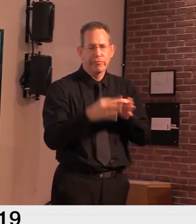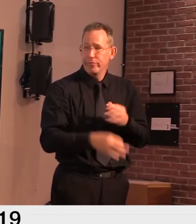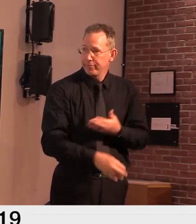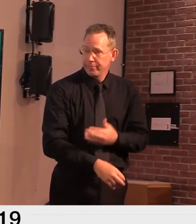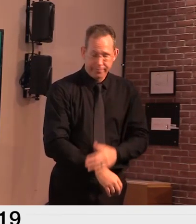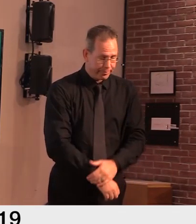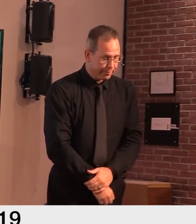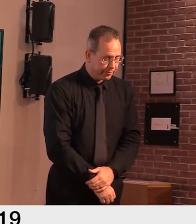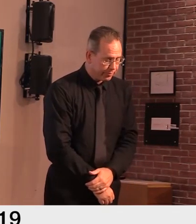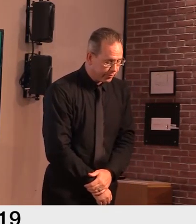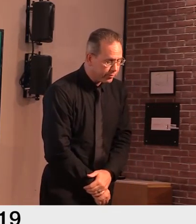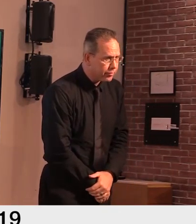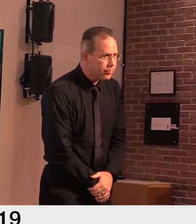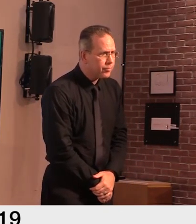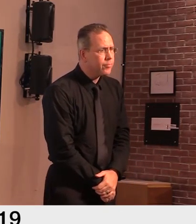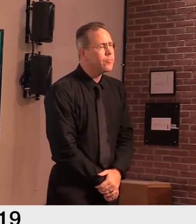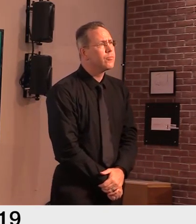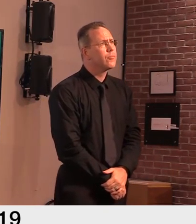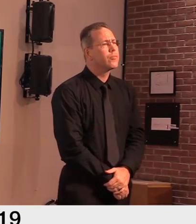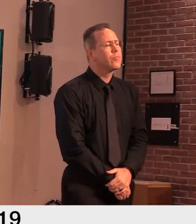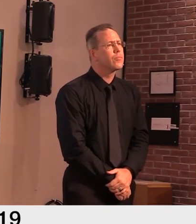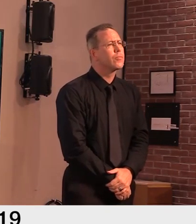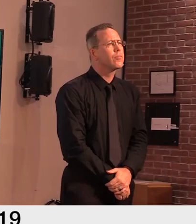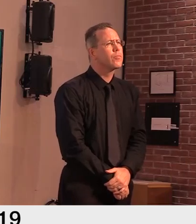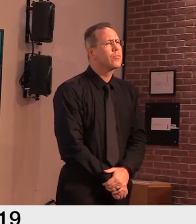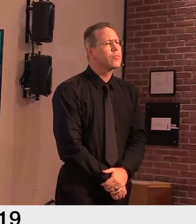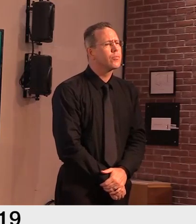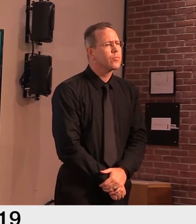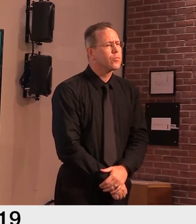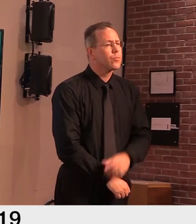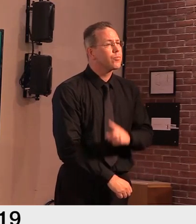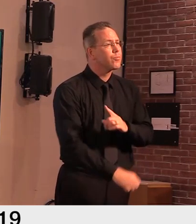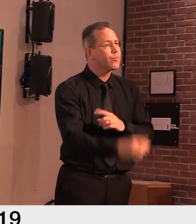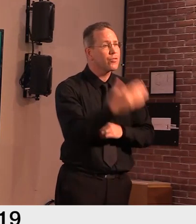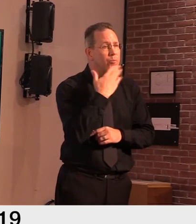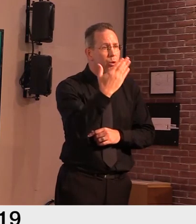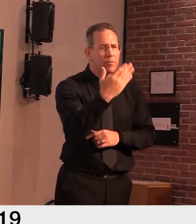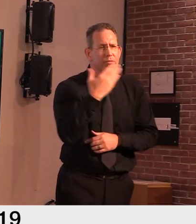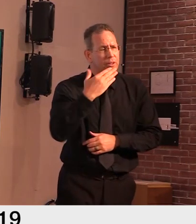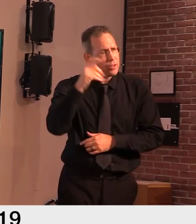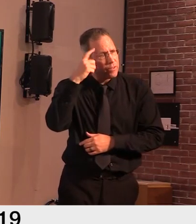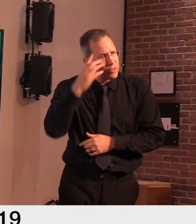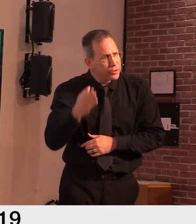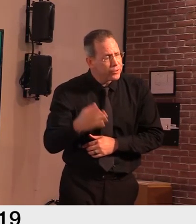virus. So now I'll ask Secretary Curley to provide some of these next steps.